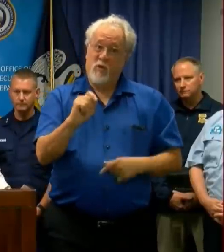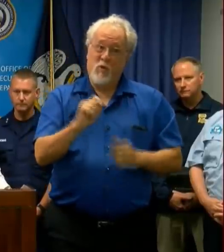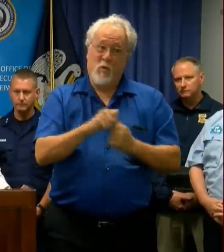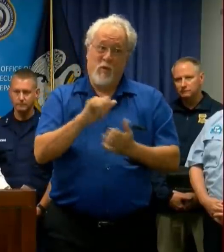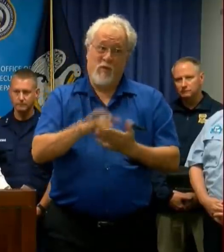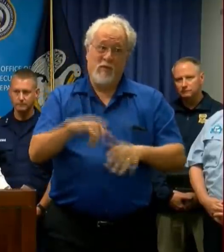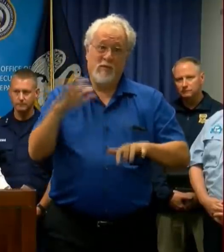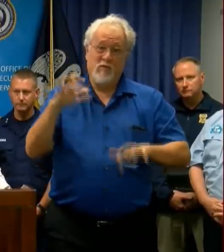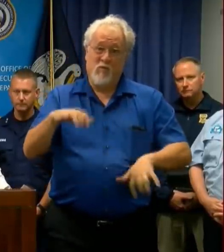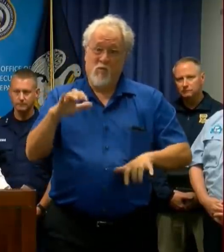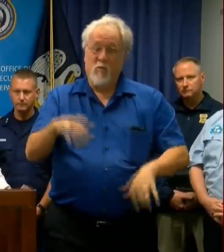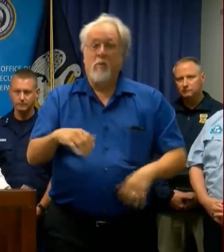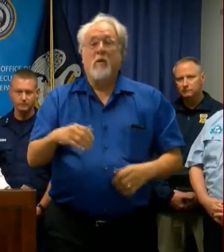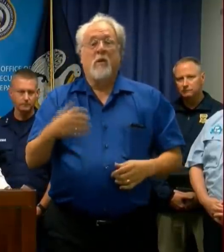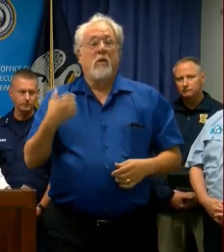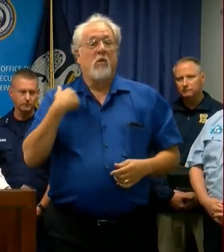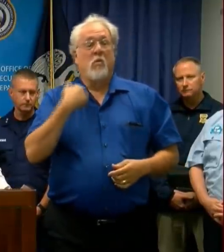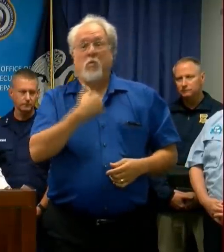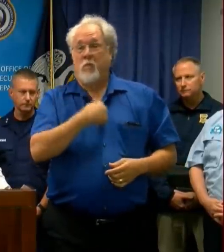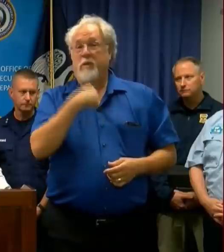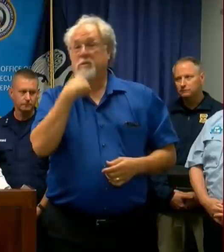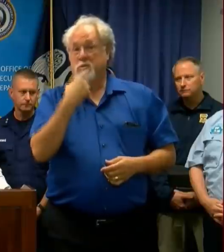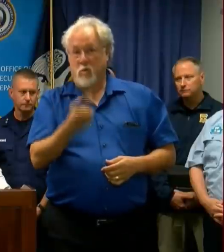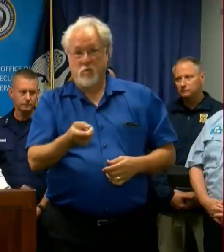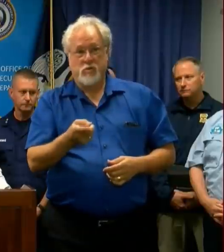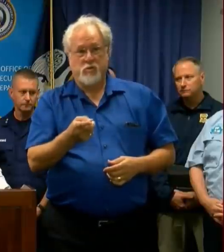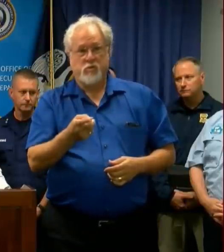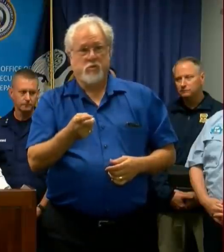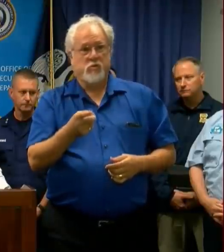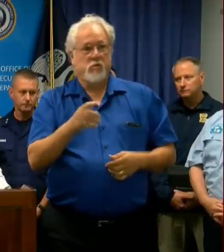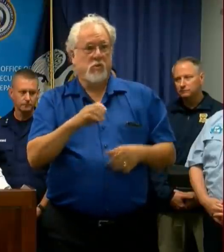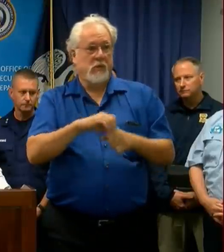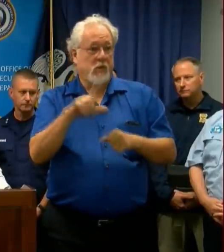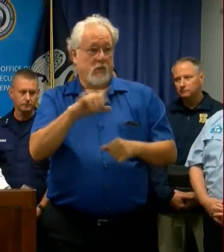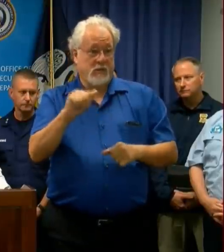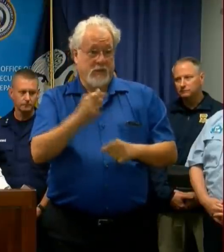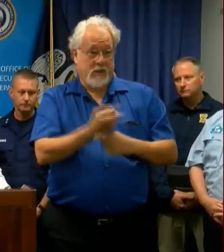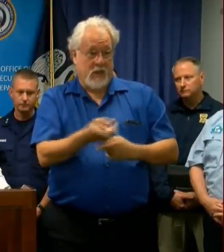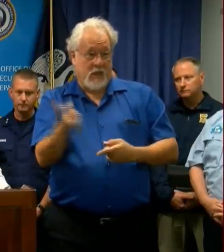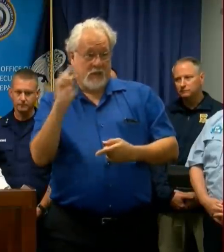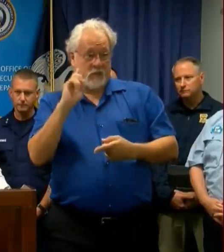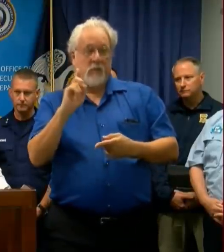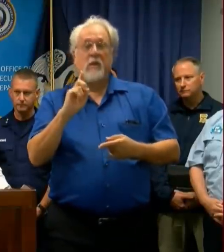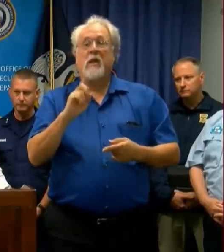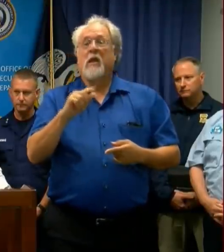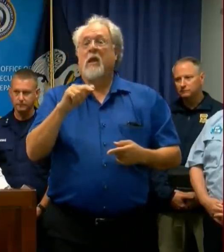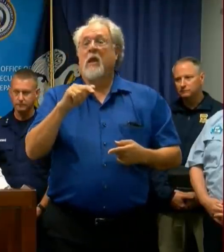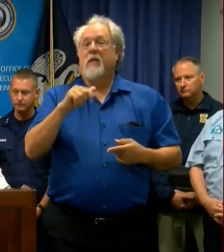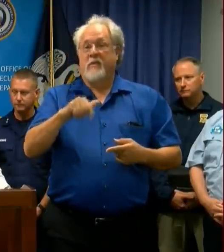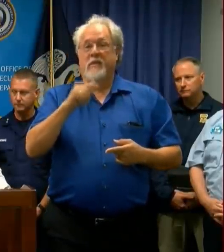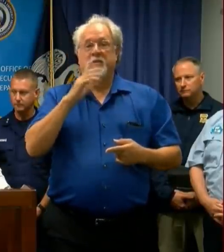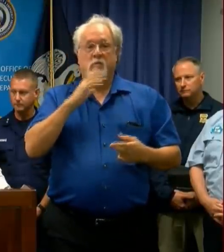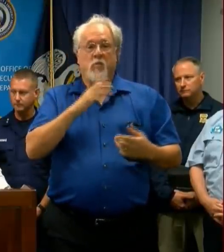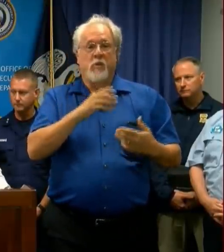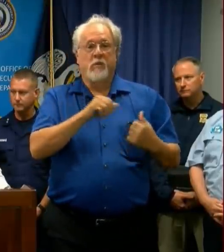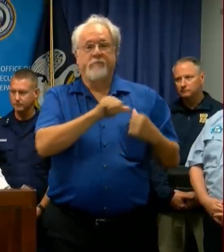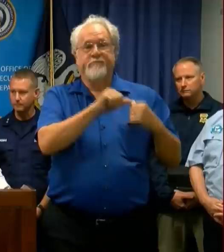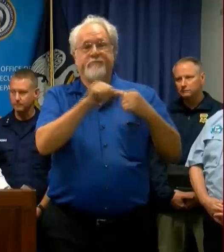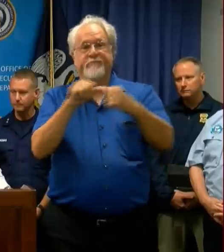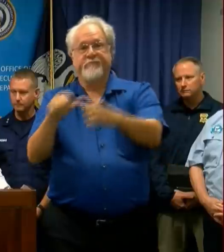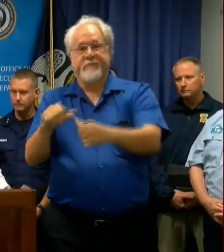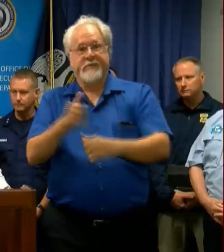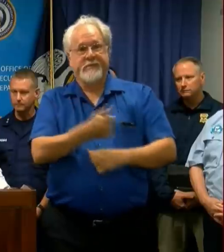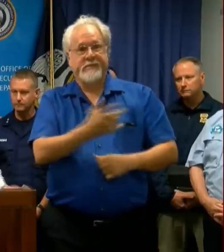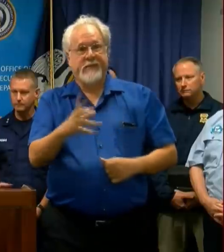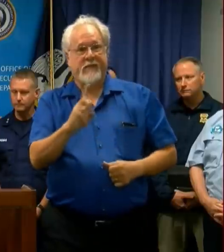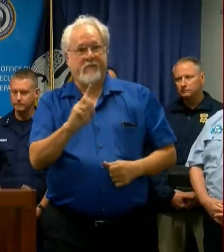particular storm. As we told you all and the folks of Louisiana last week, this is going to play out over several